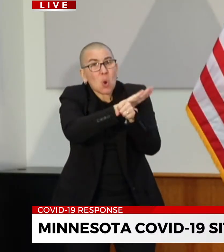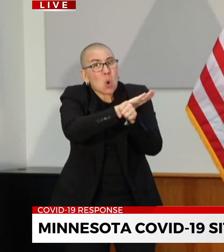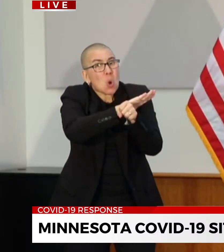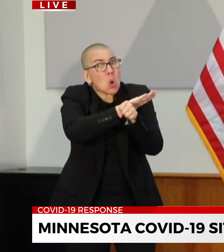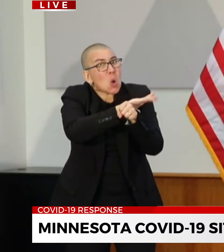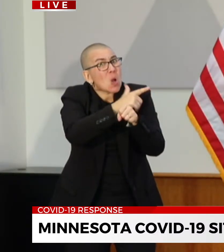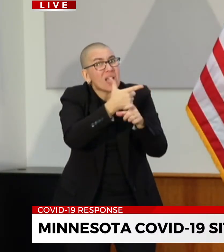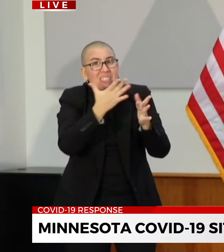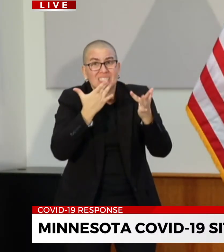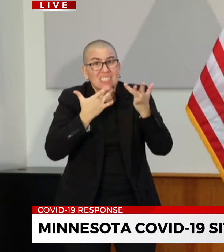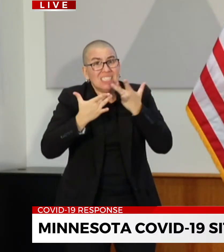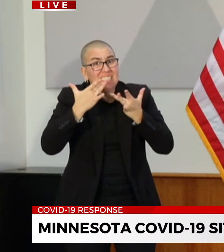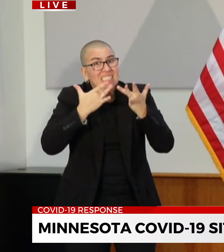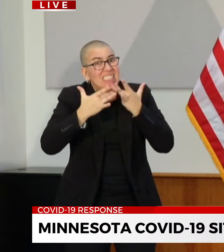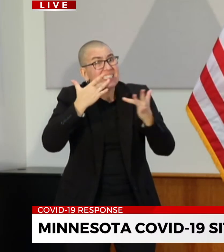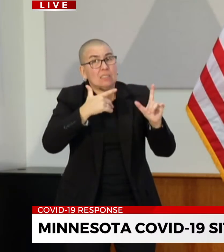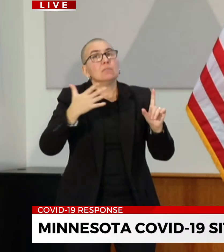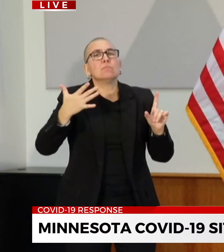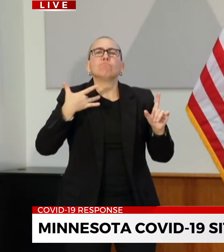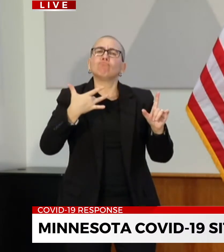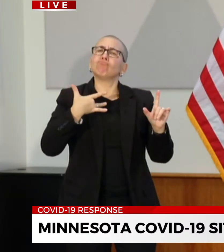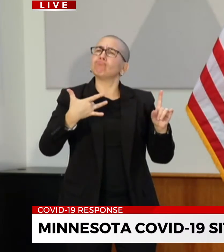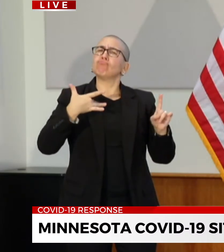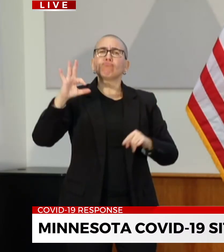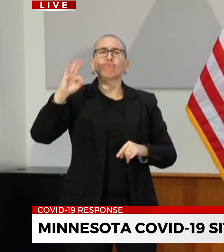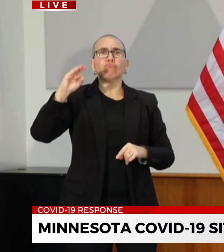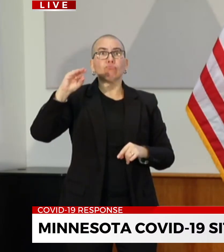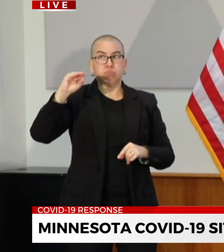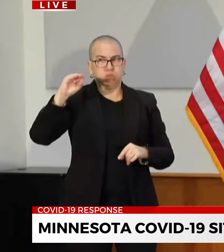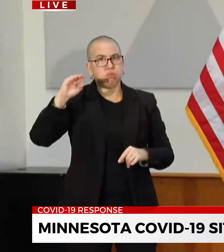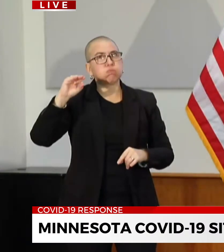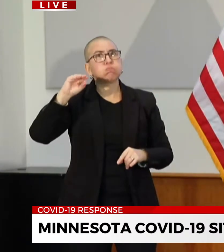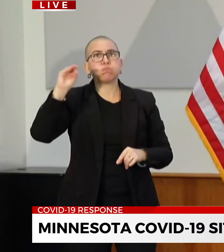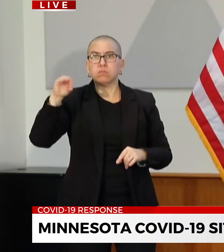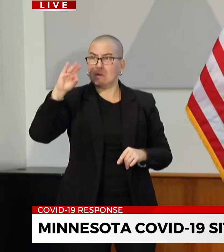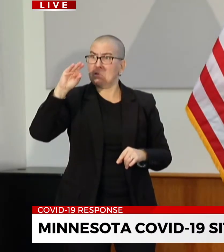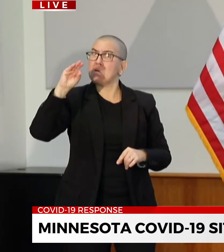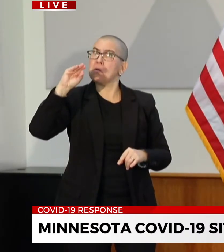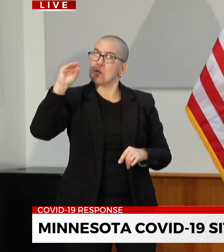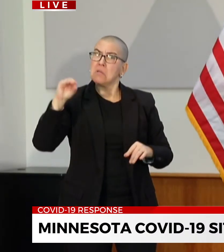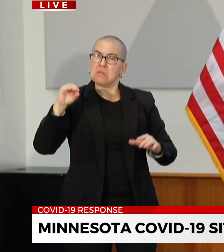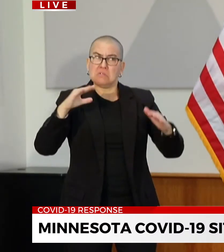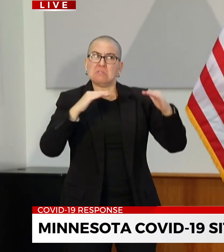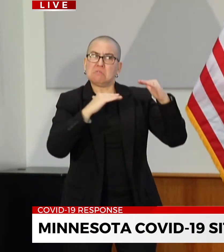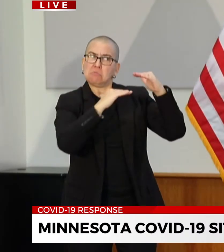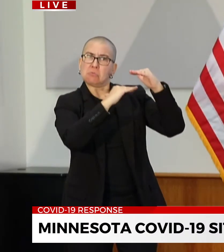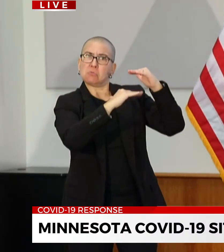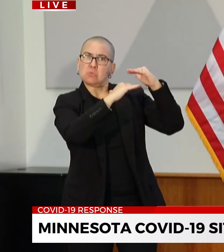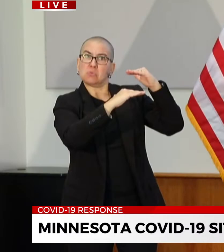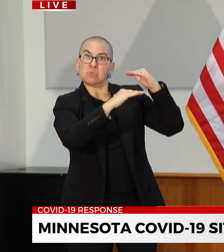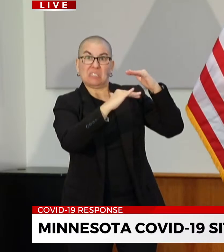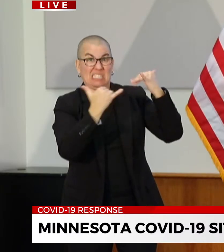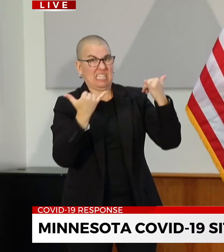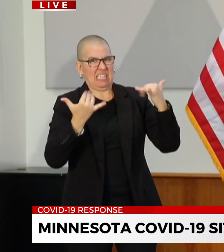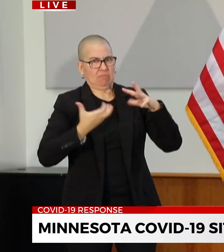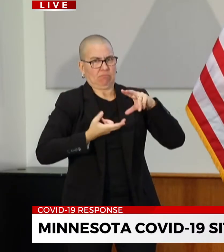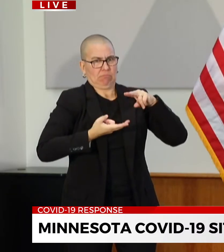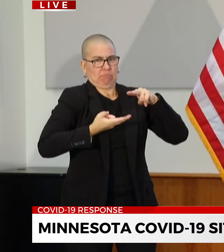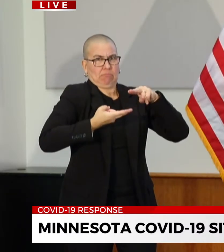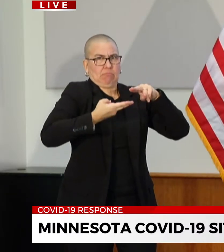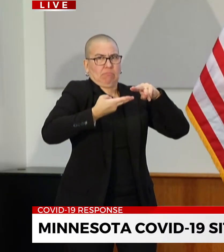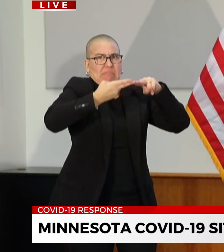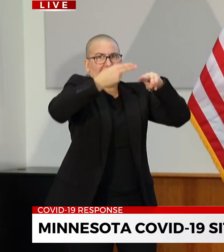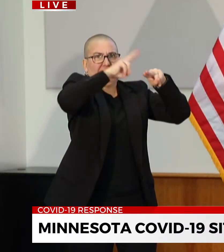run at 90% or so of capacity in our state. And so when there's this great increase in the number